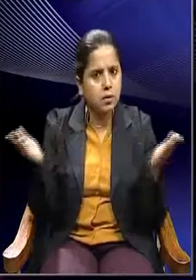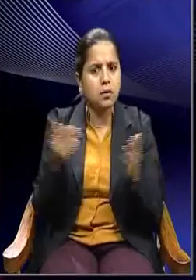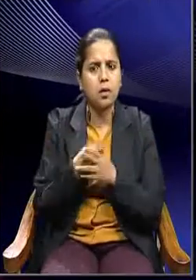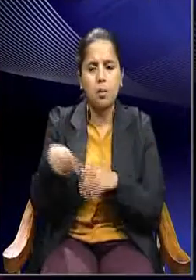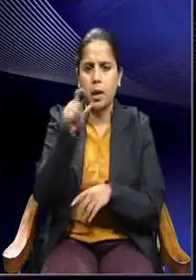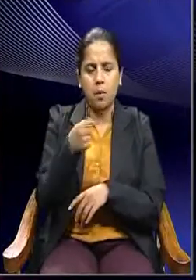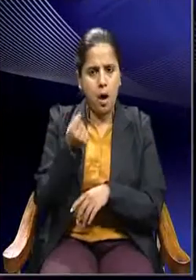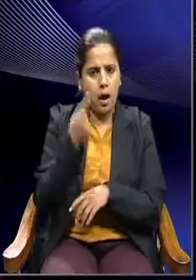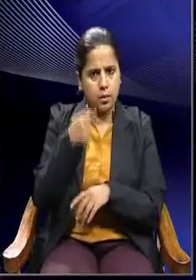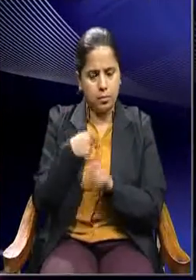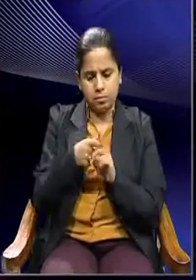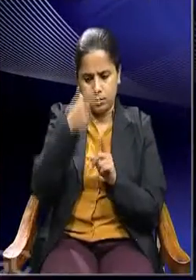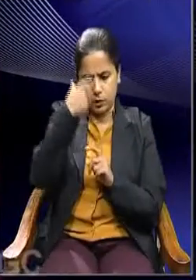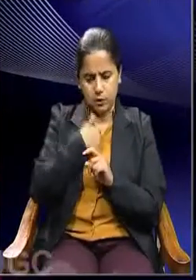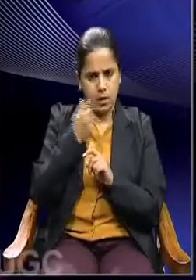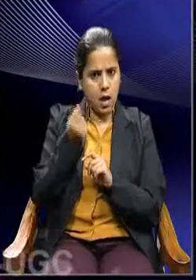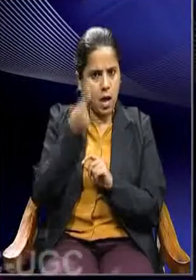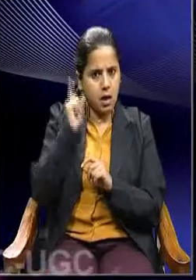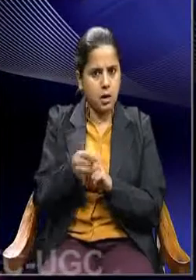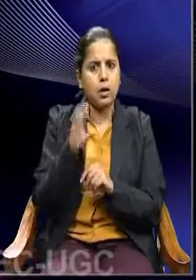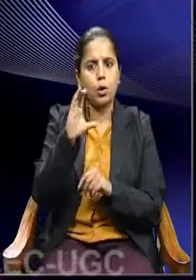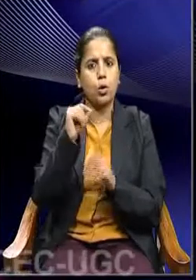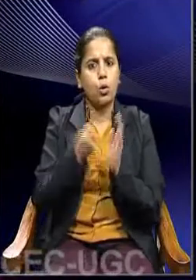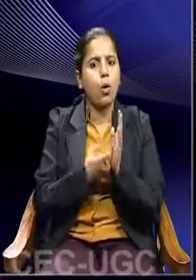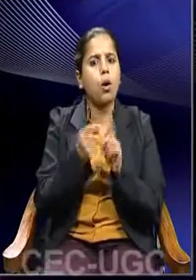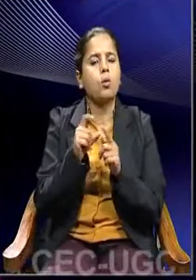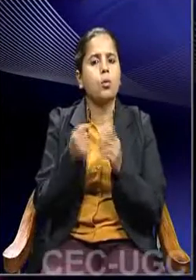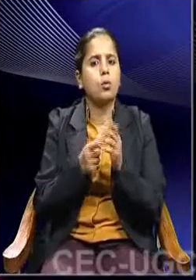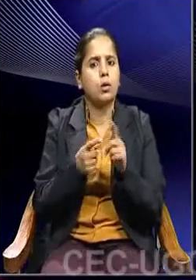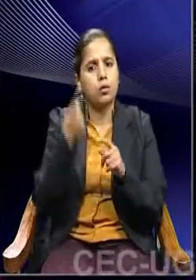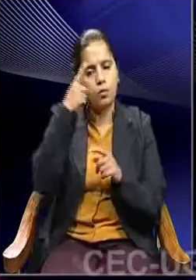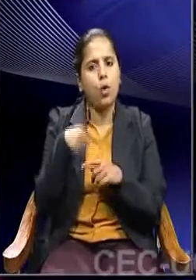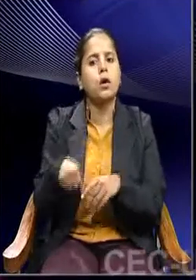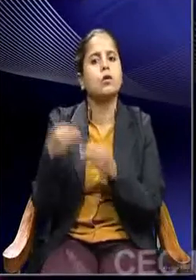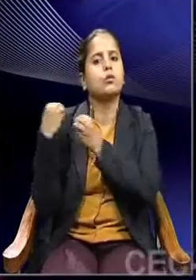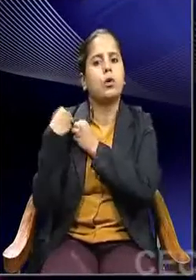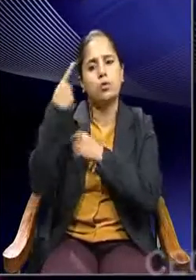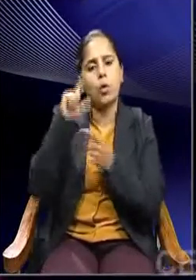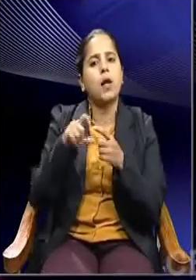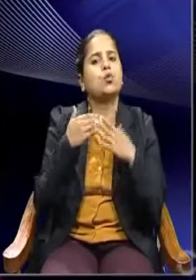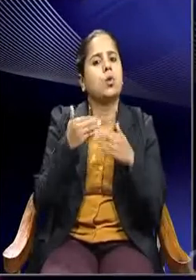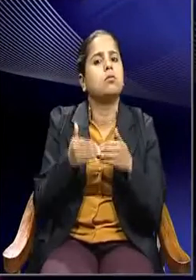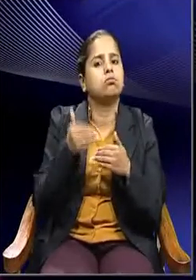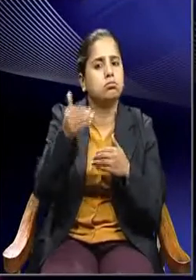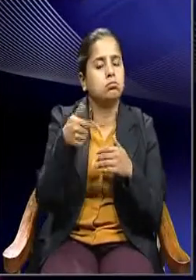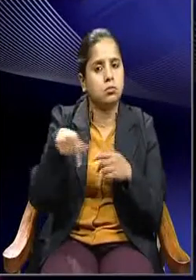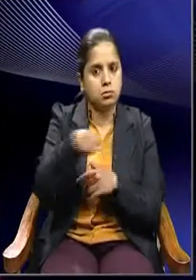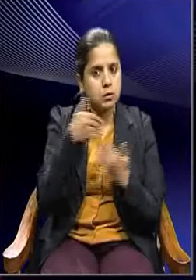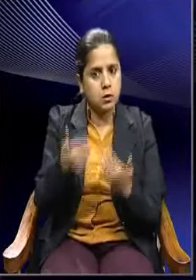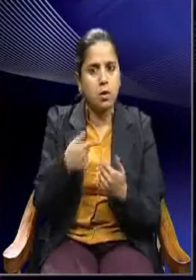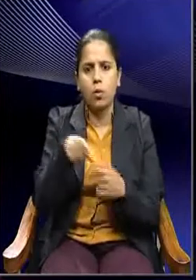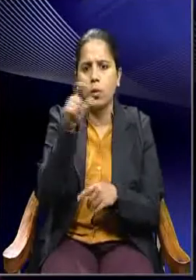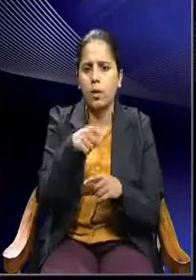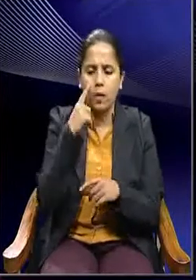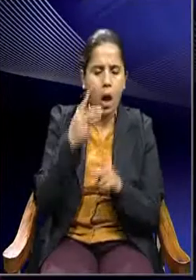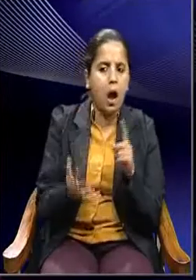of personal and corporate responsibility for education. Moving things forward, one finds that